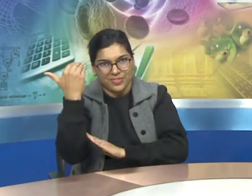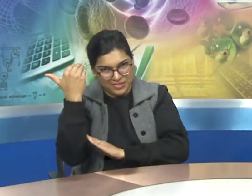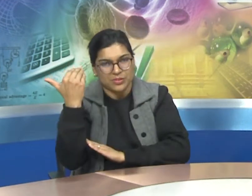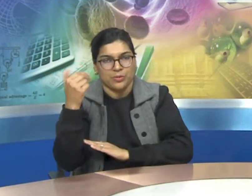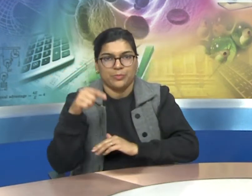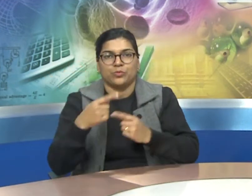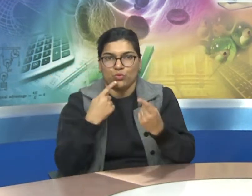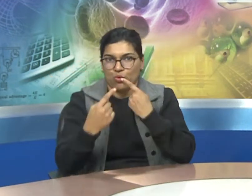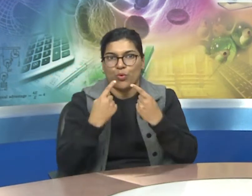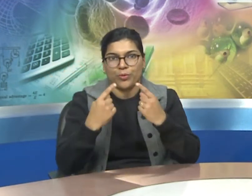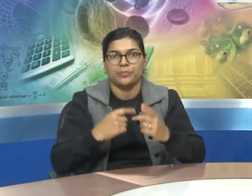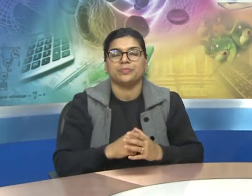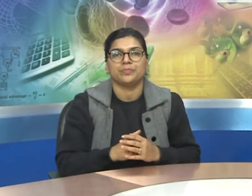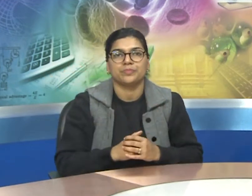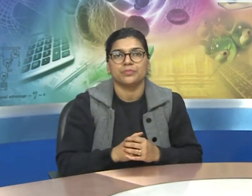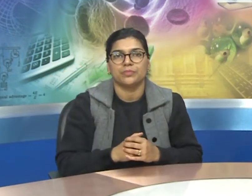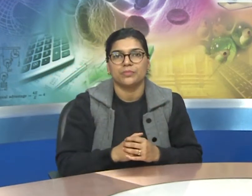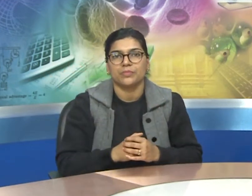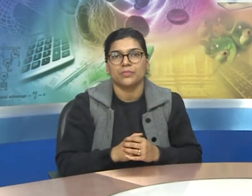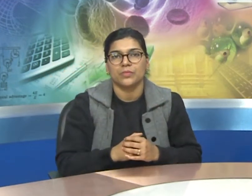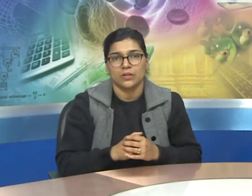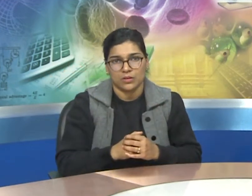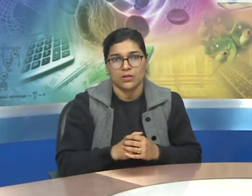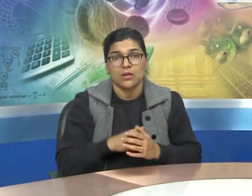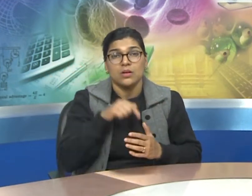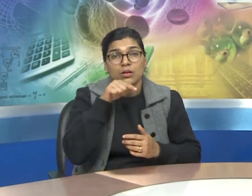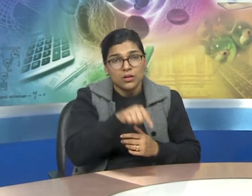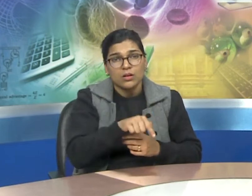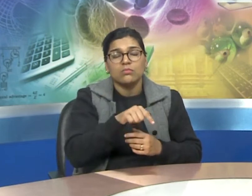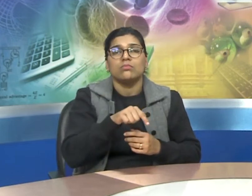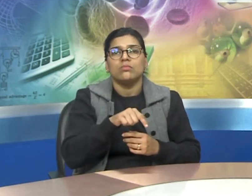Now we will understand about the saving and printing.